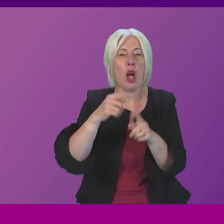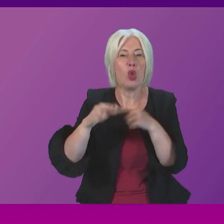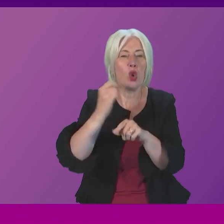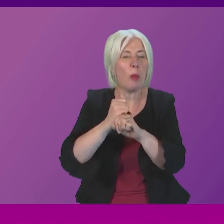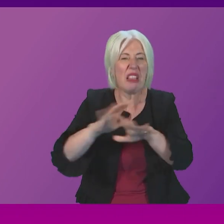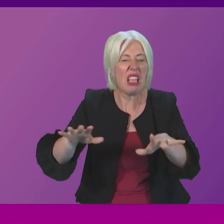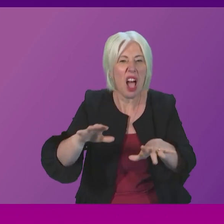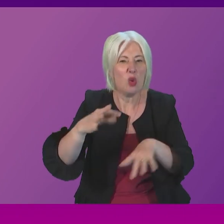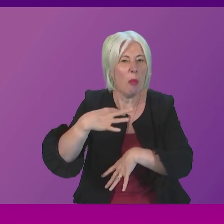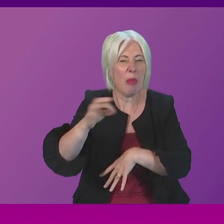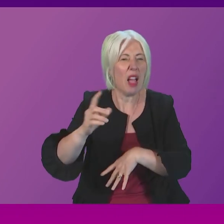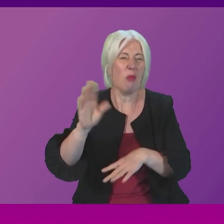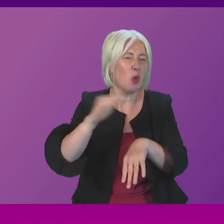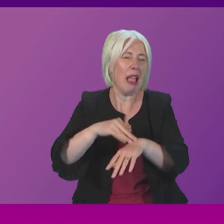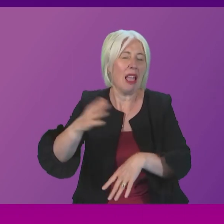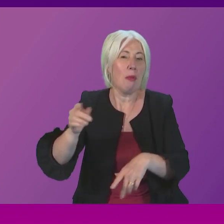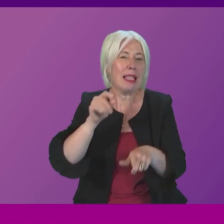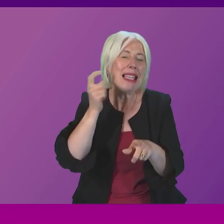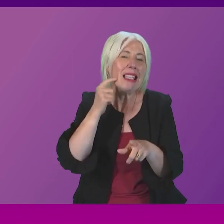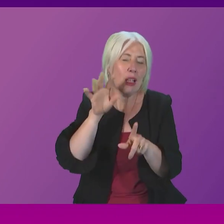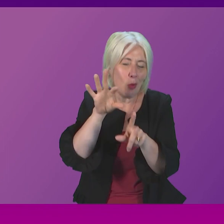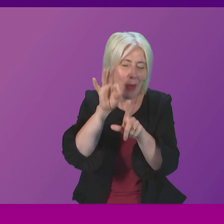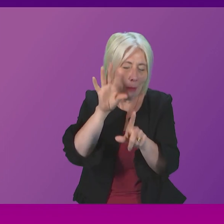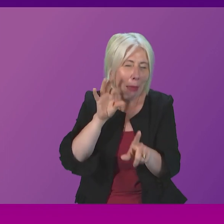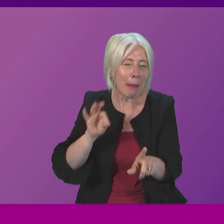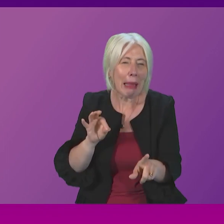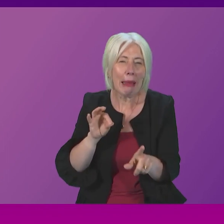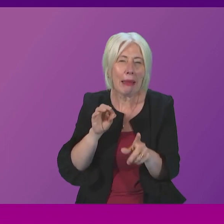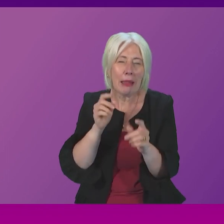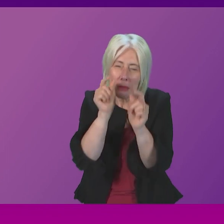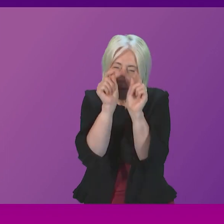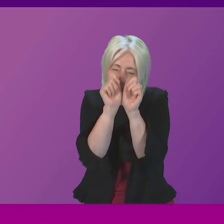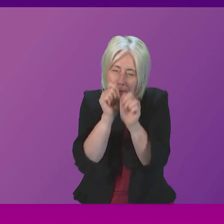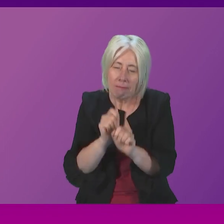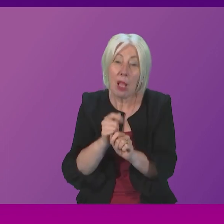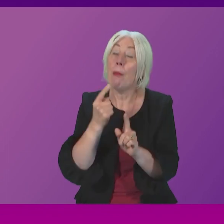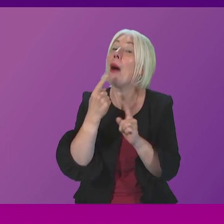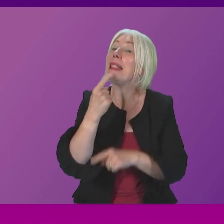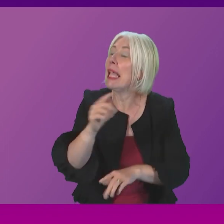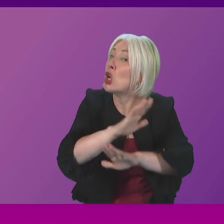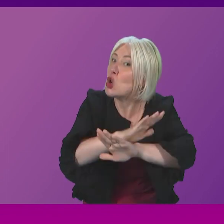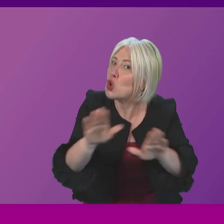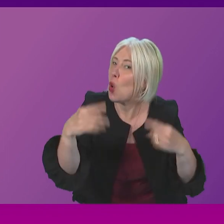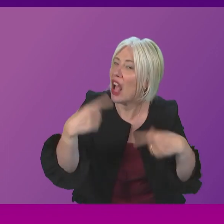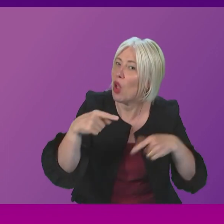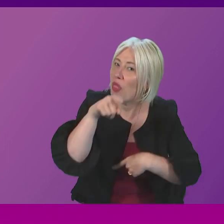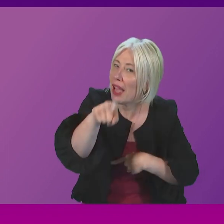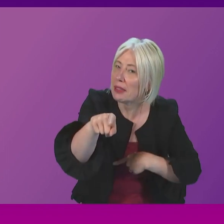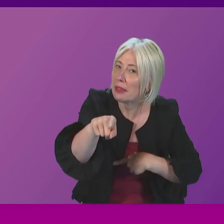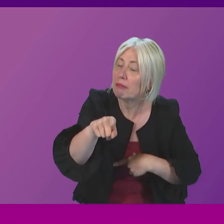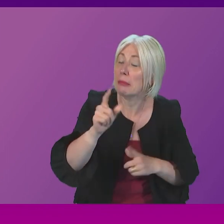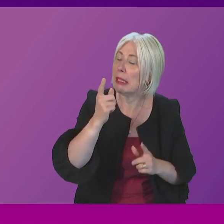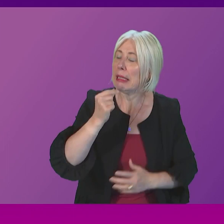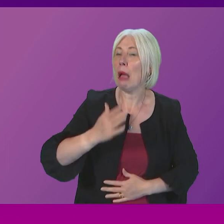press or what, you know, they don't have time for that. But what I'm saying to you is do not let that, it is